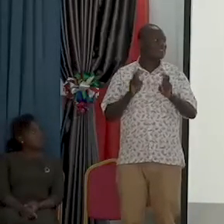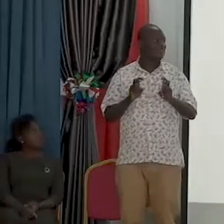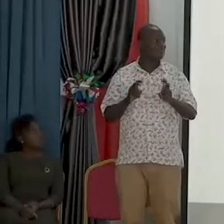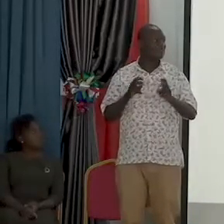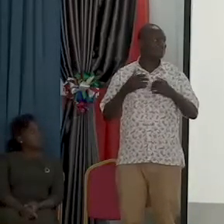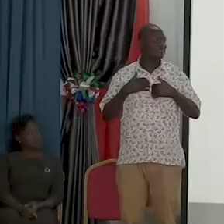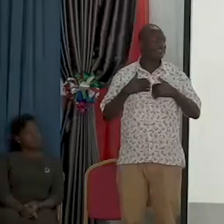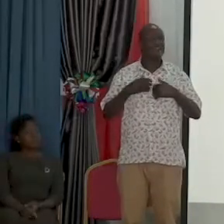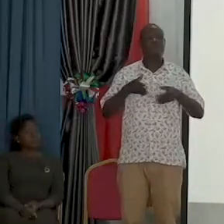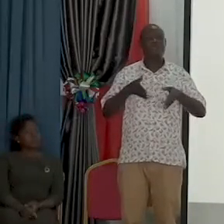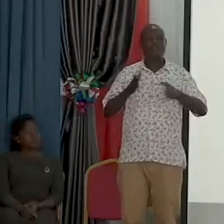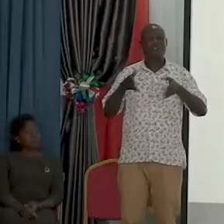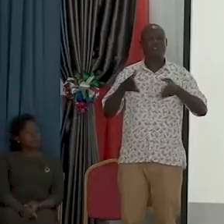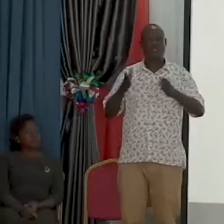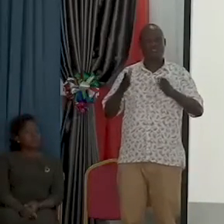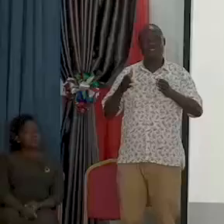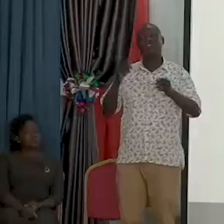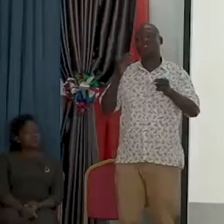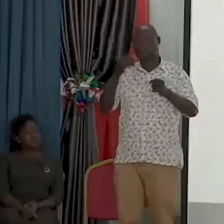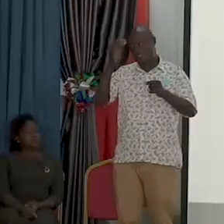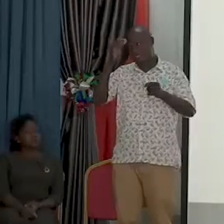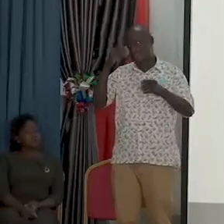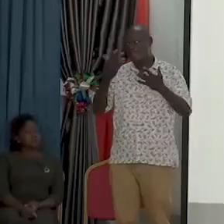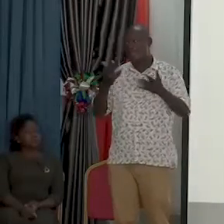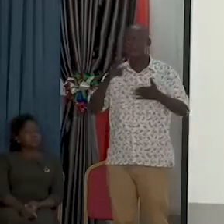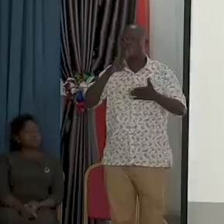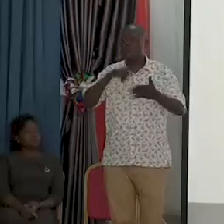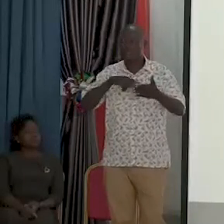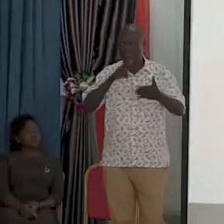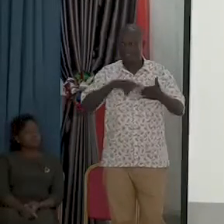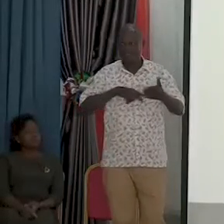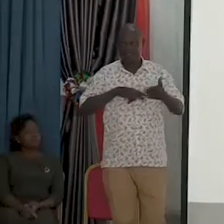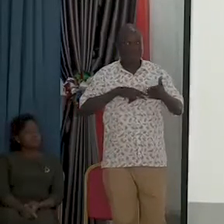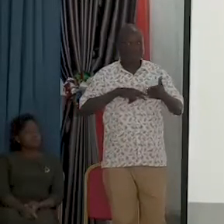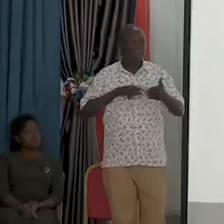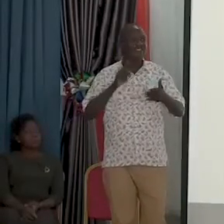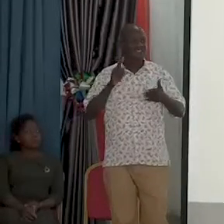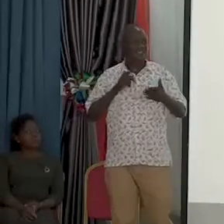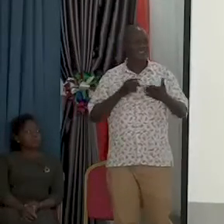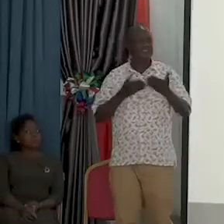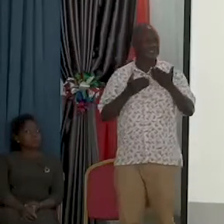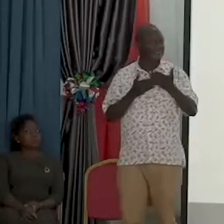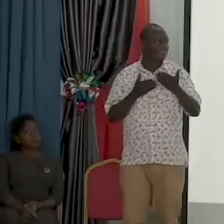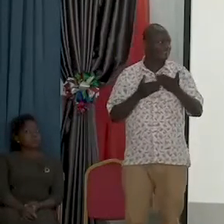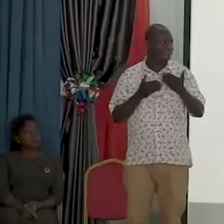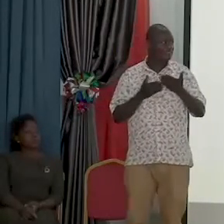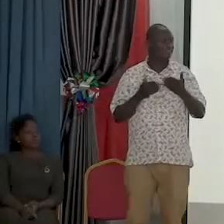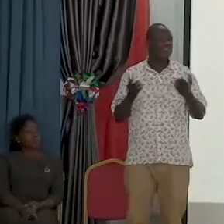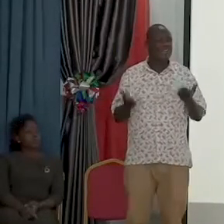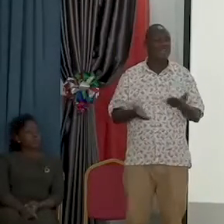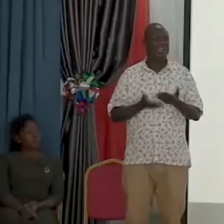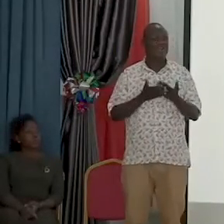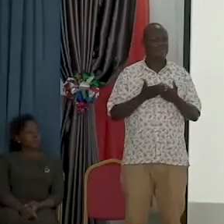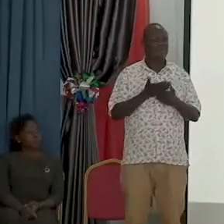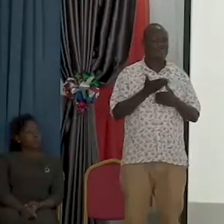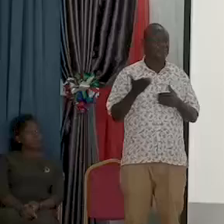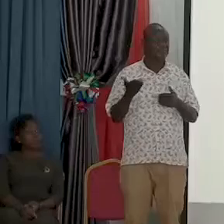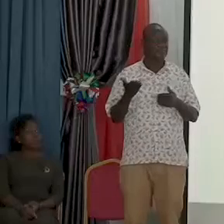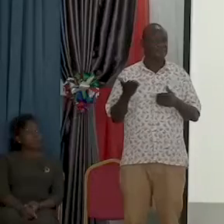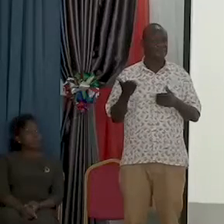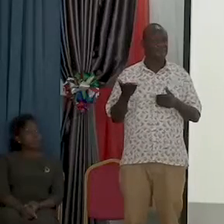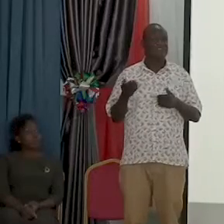the opportunity to learn how to read. And I would use assistive technologies to help them. So I have